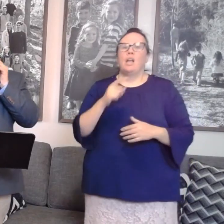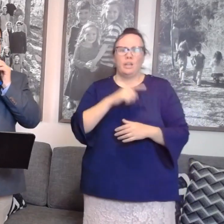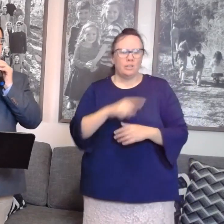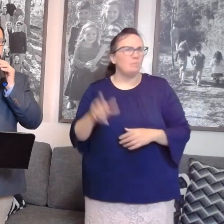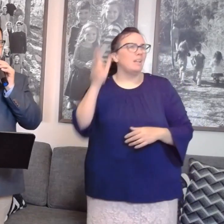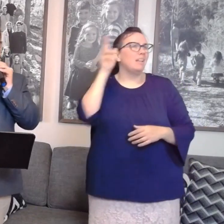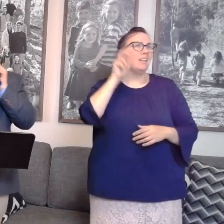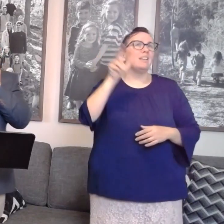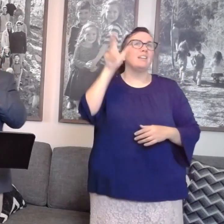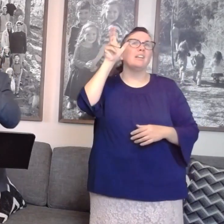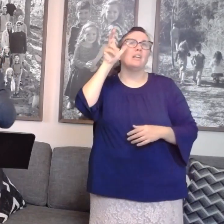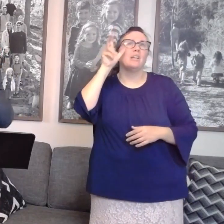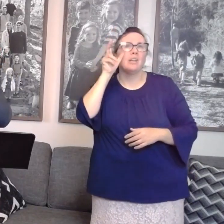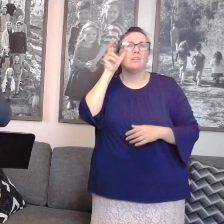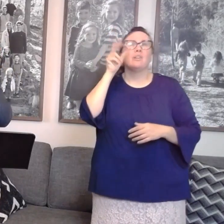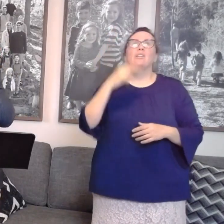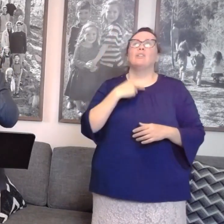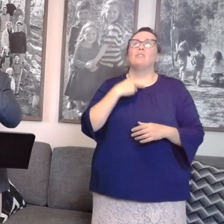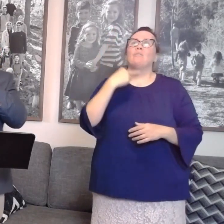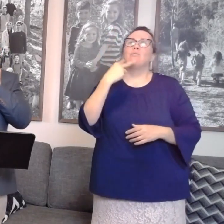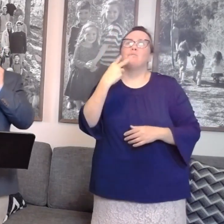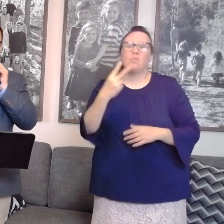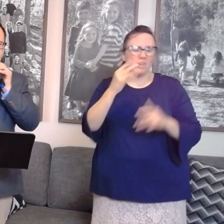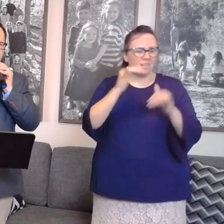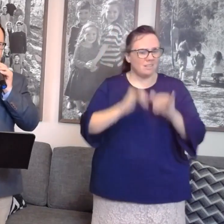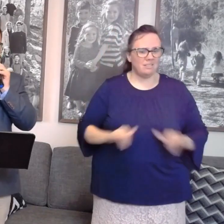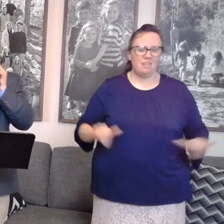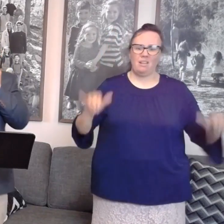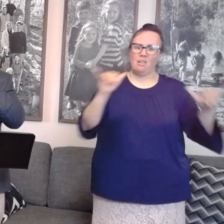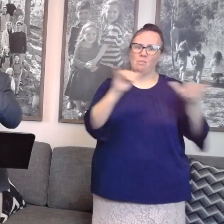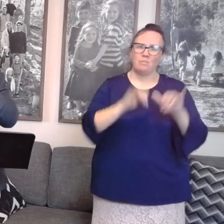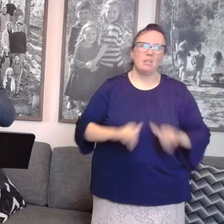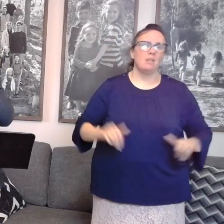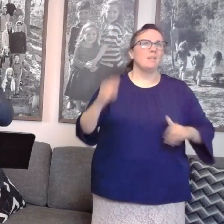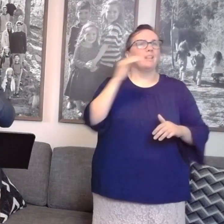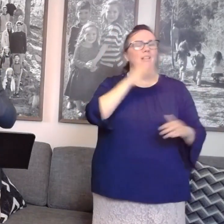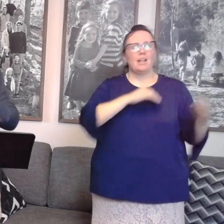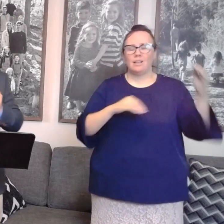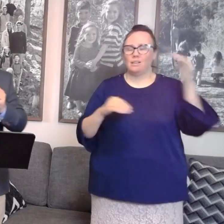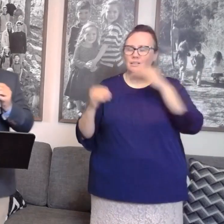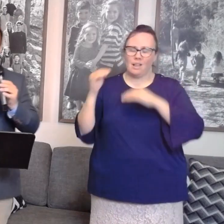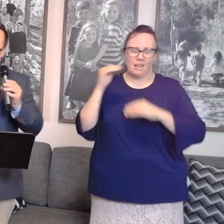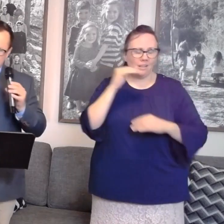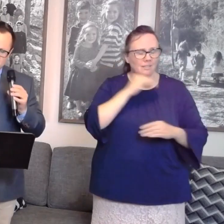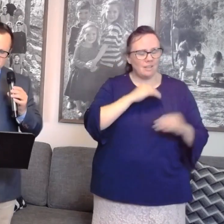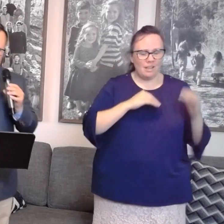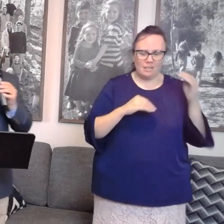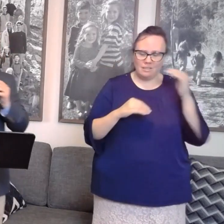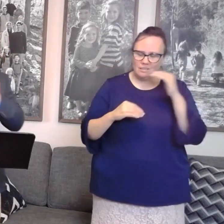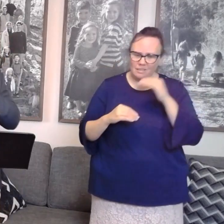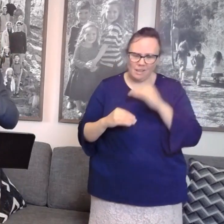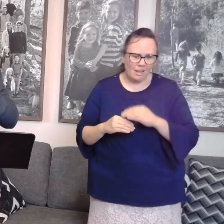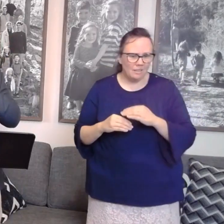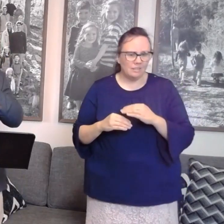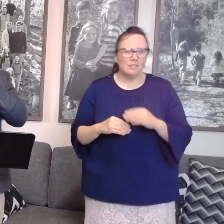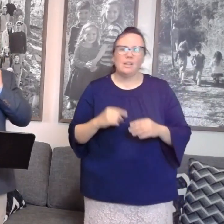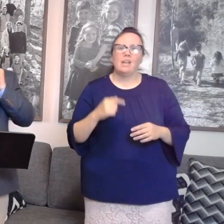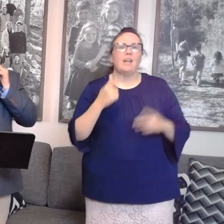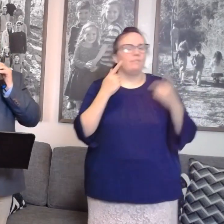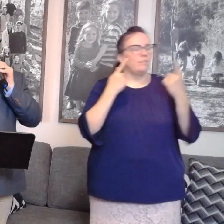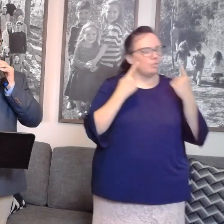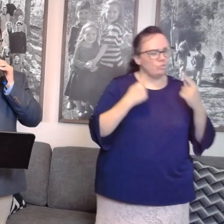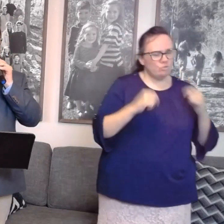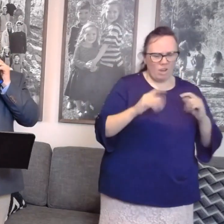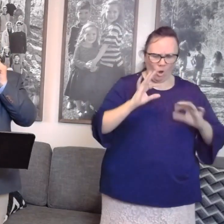been hearing the same old voice tell the same old lies. Hallelujah. Thank you, Jesus. If you're